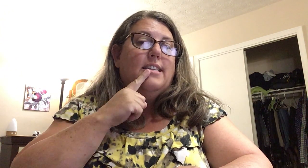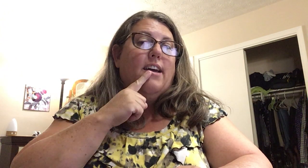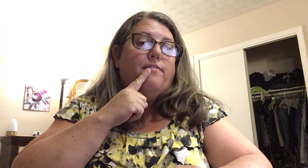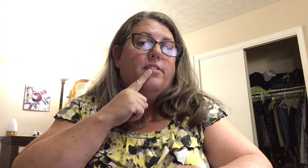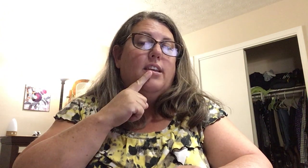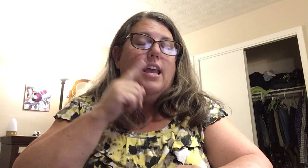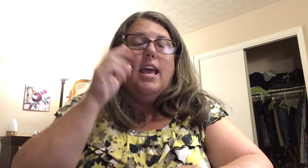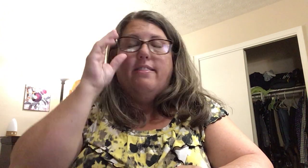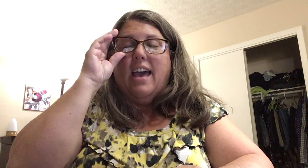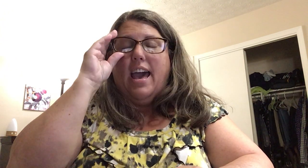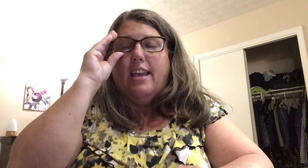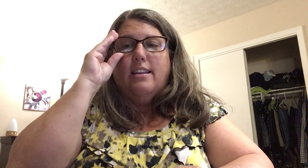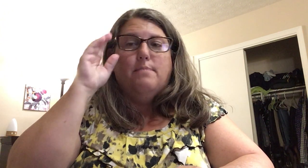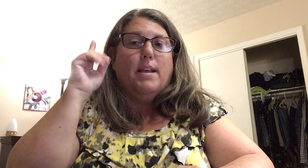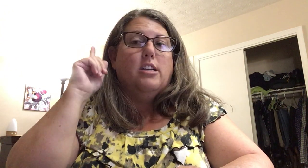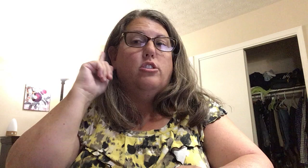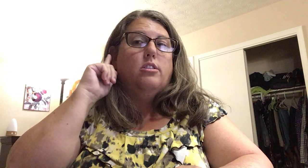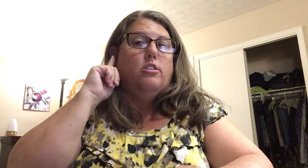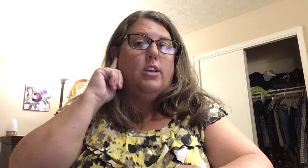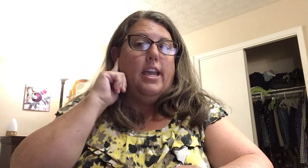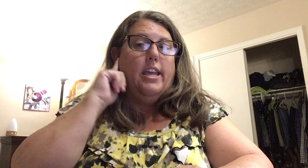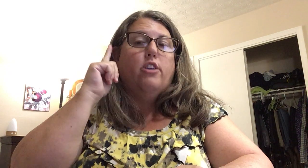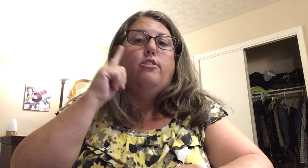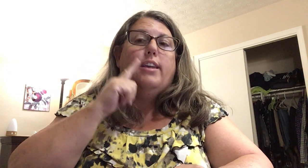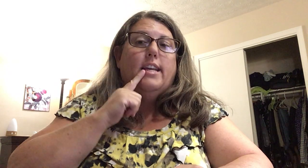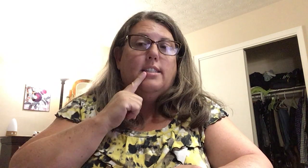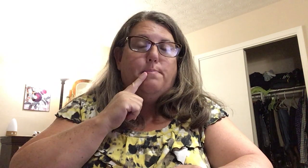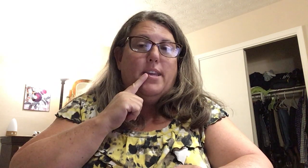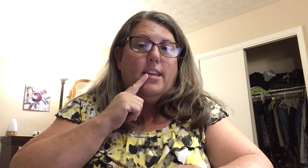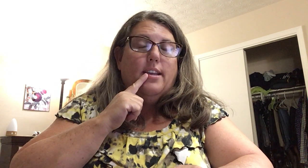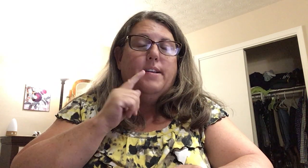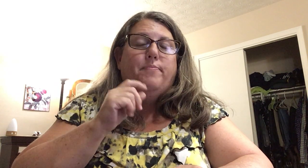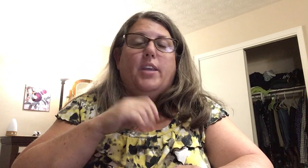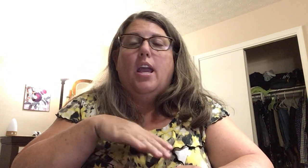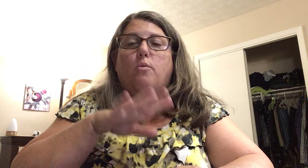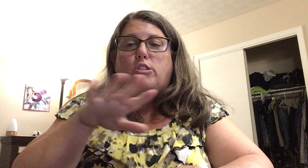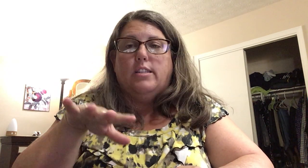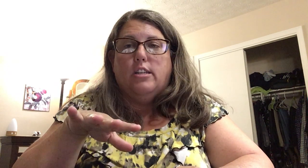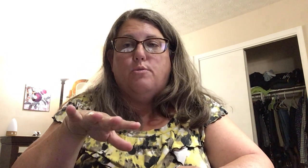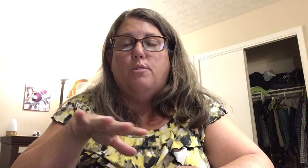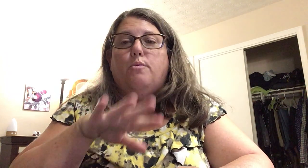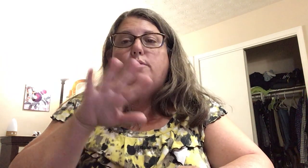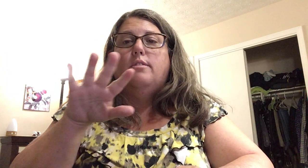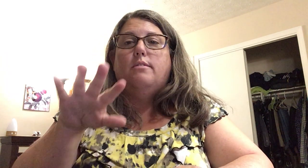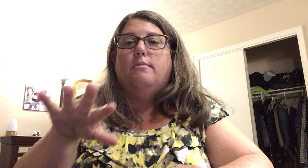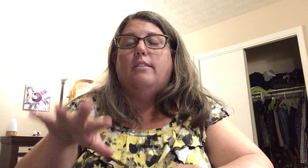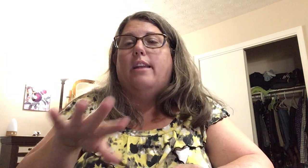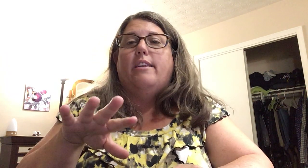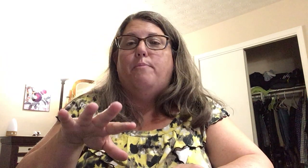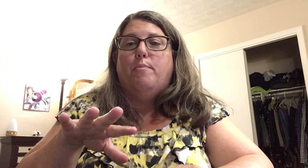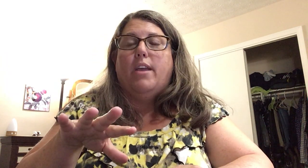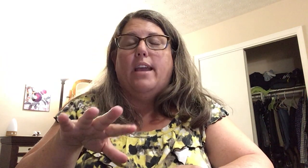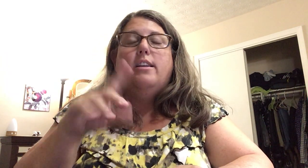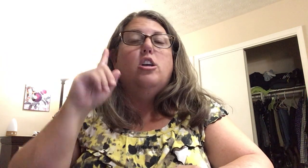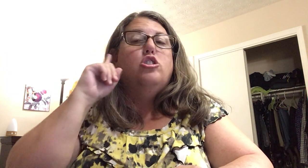Deaf. That is because you can't hear, you can't speak, which is not true. A lot of deaf people can.